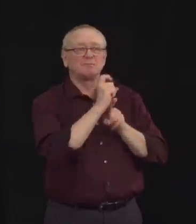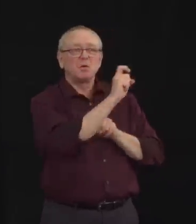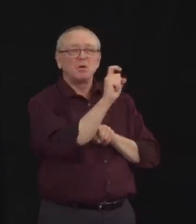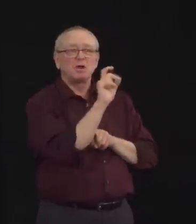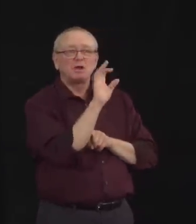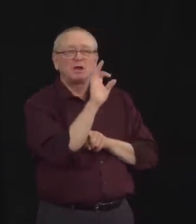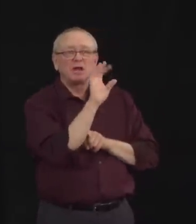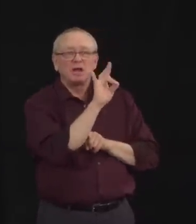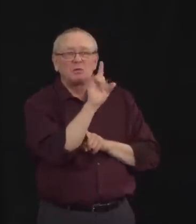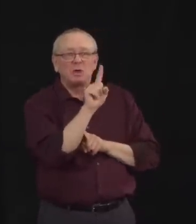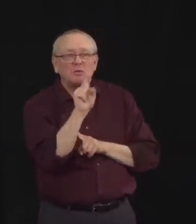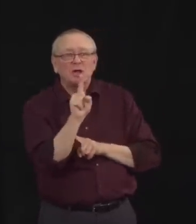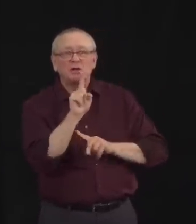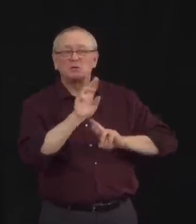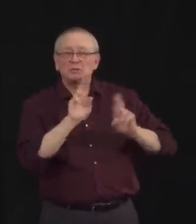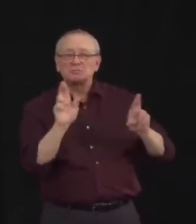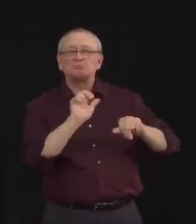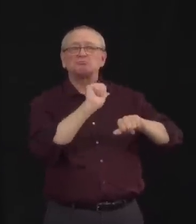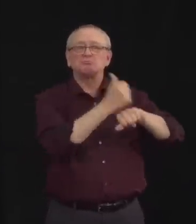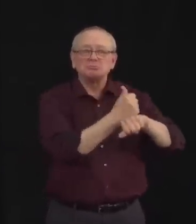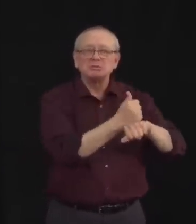As of today,